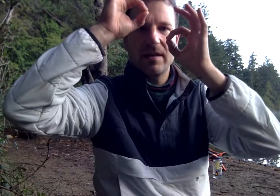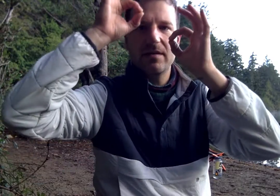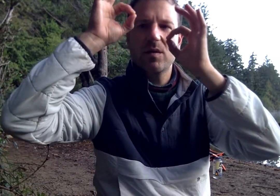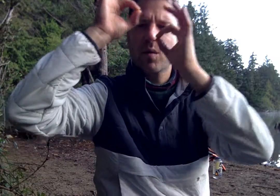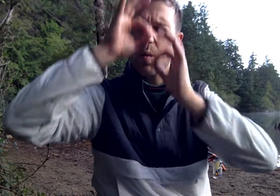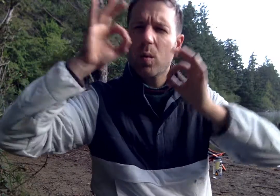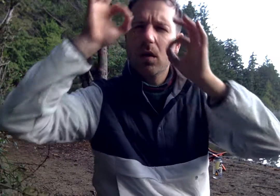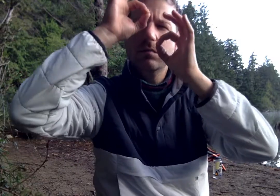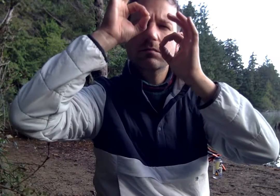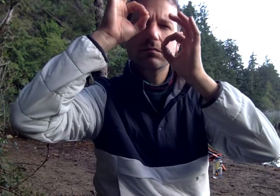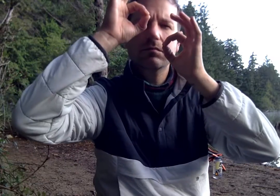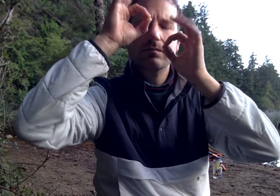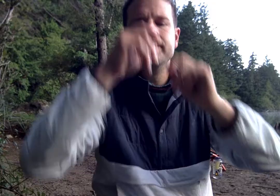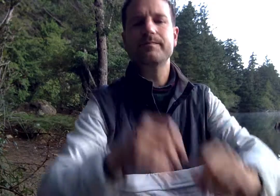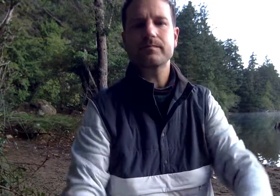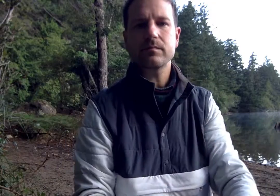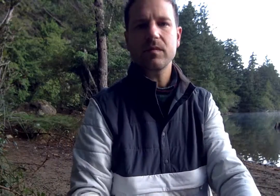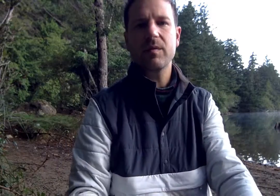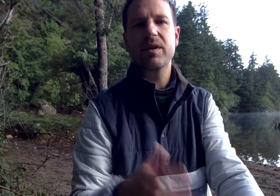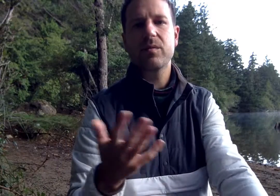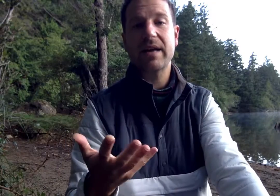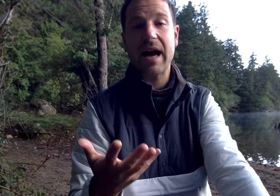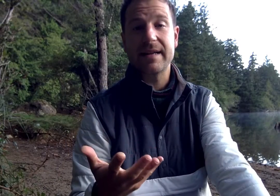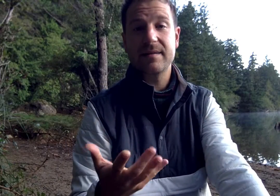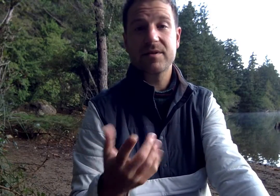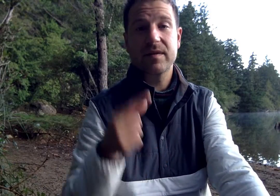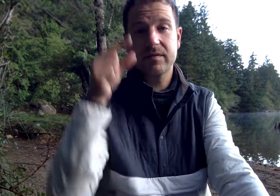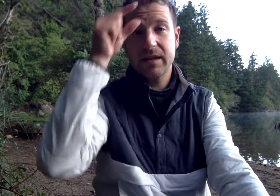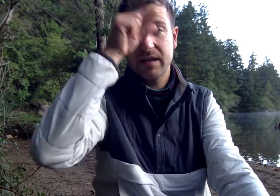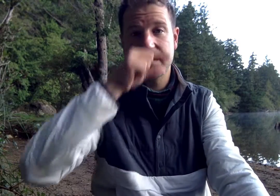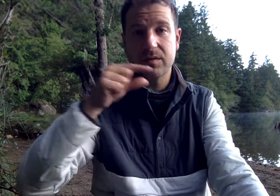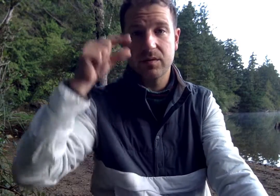So, but the one I see most frequently is Google.